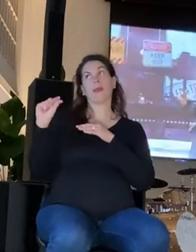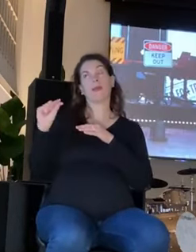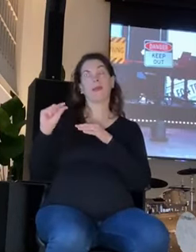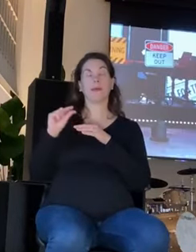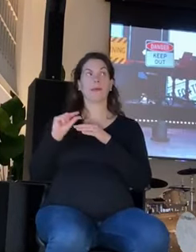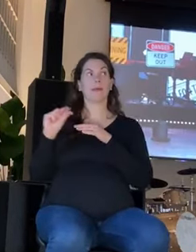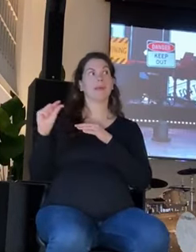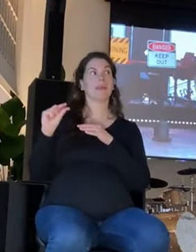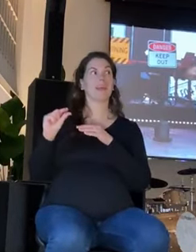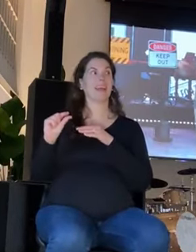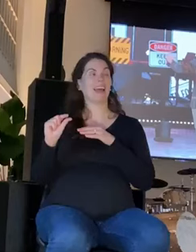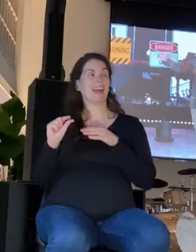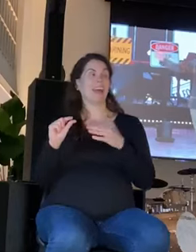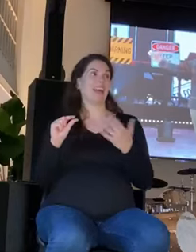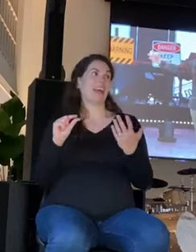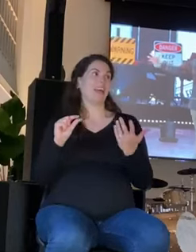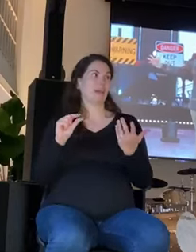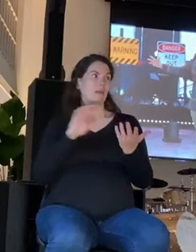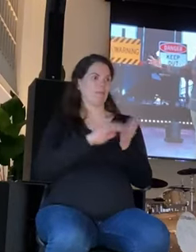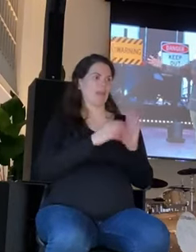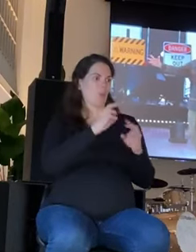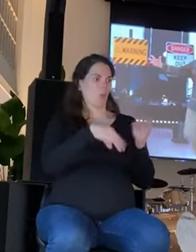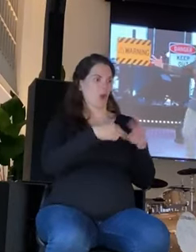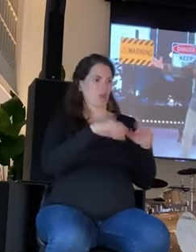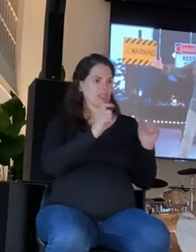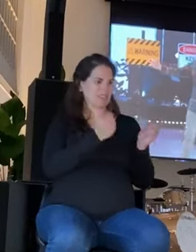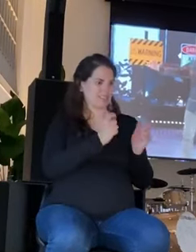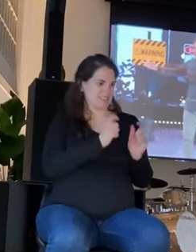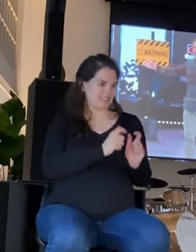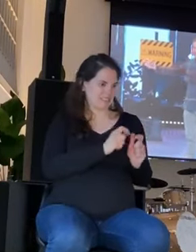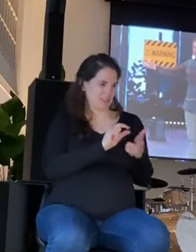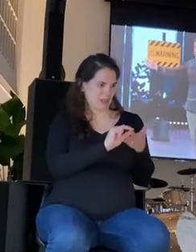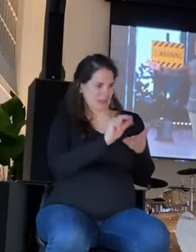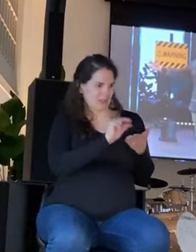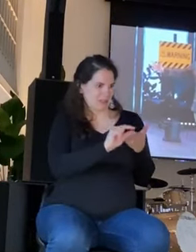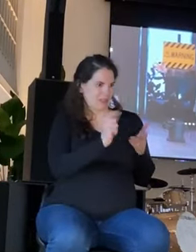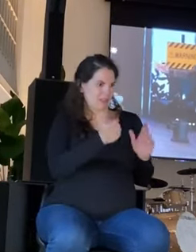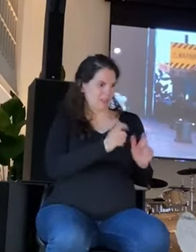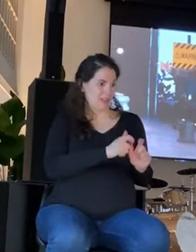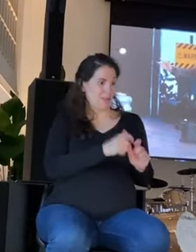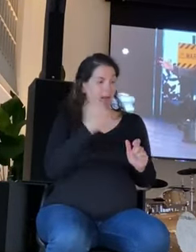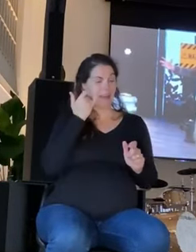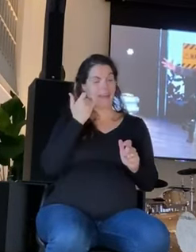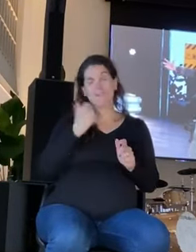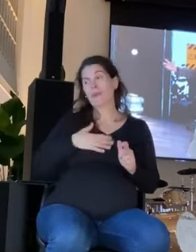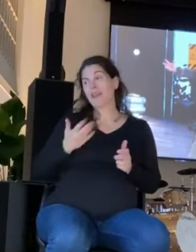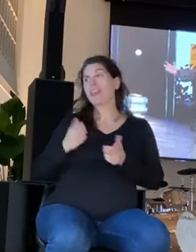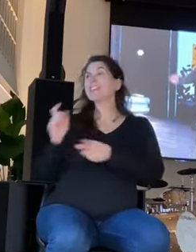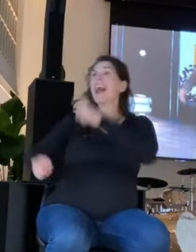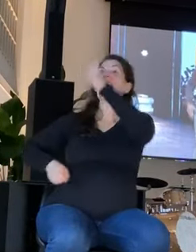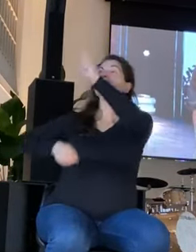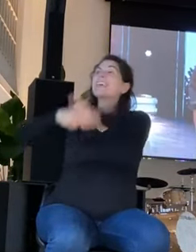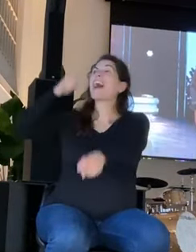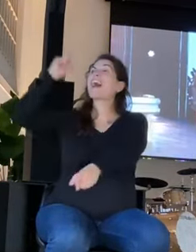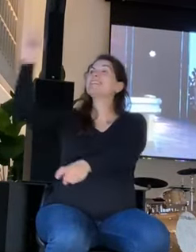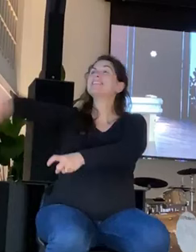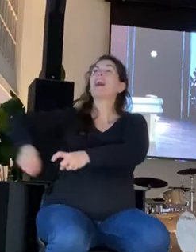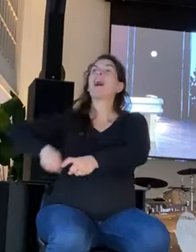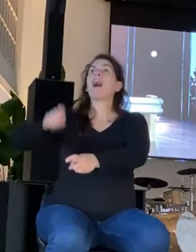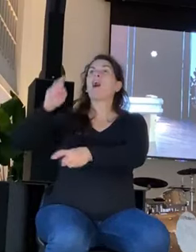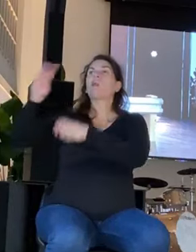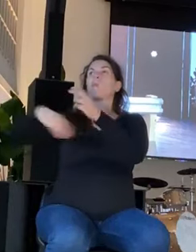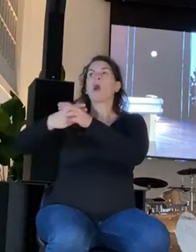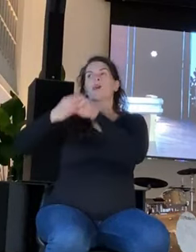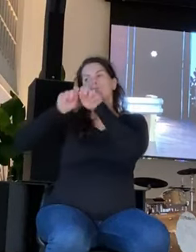gets smaller and smaller, but the world of the generous gets larger and larger. Don't be stingy. He warns us about spending everything that comes in. He says this